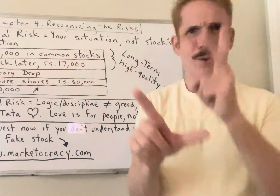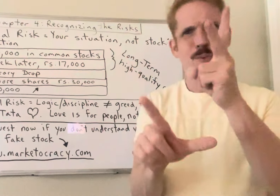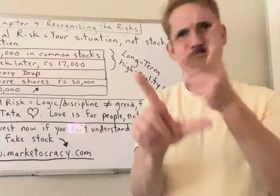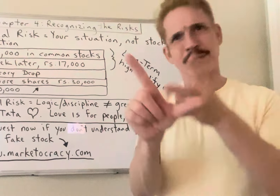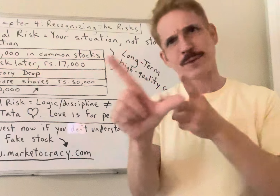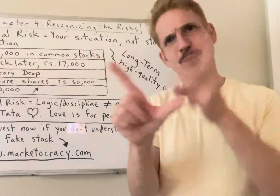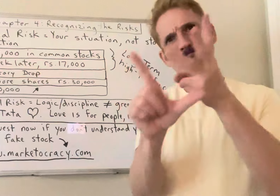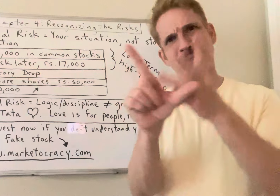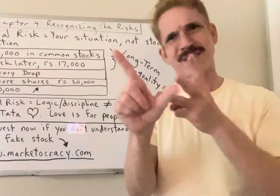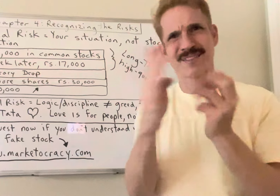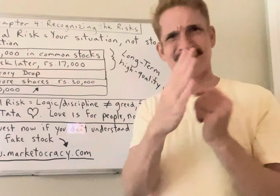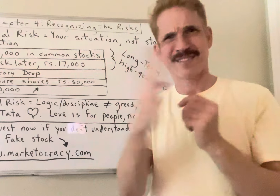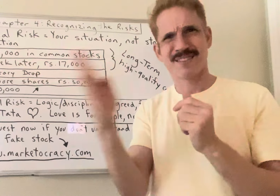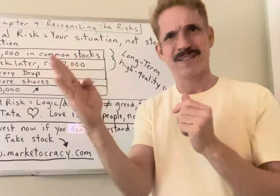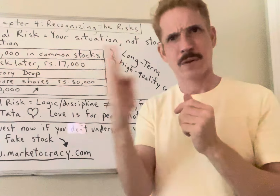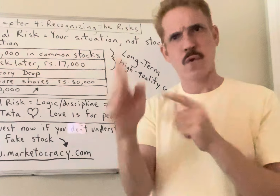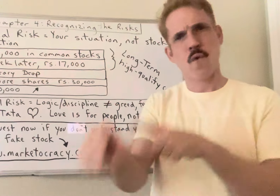you coded it the way it wants.